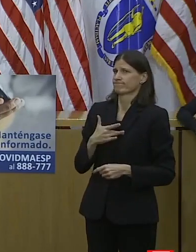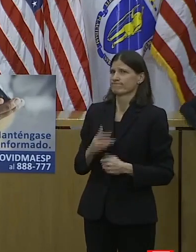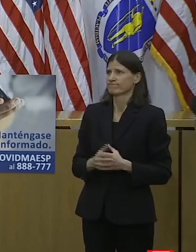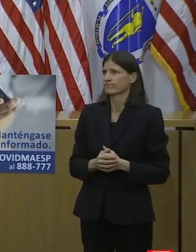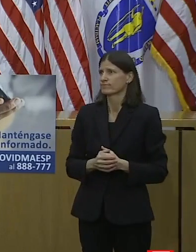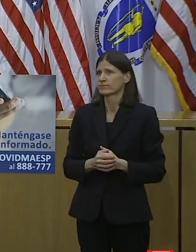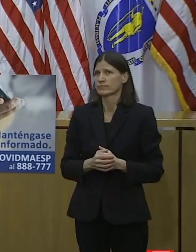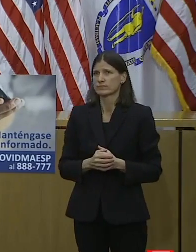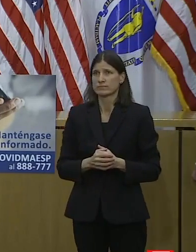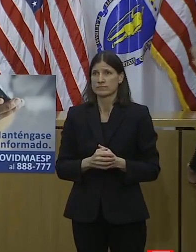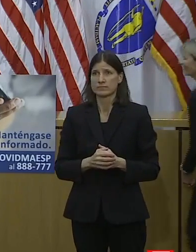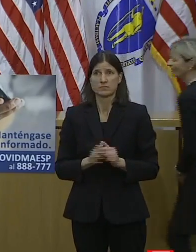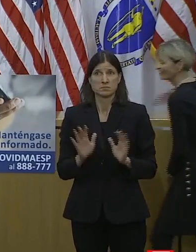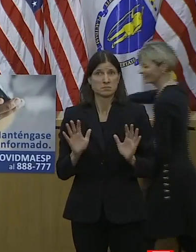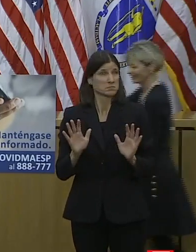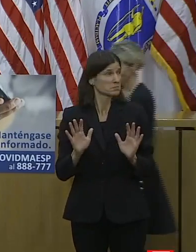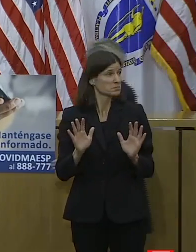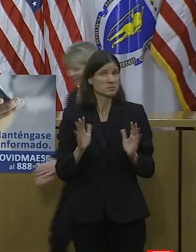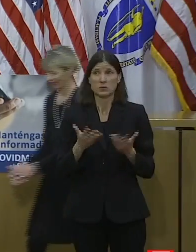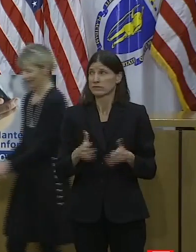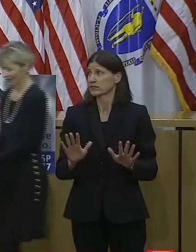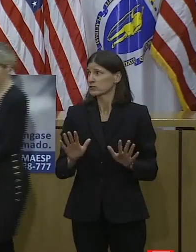Dr. Burrell?